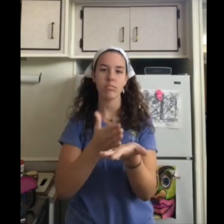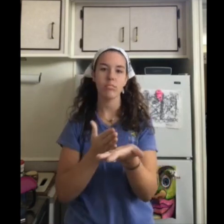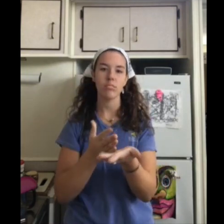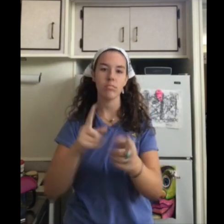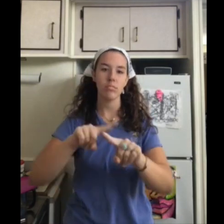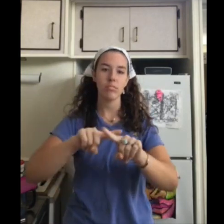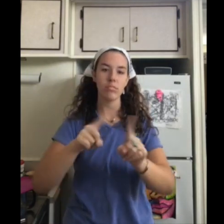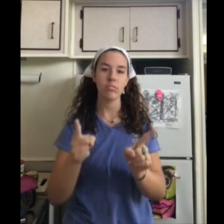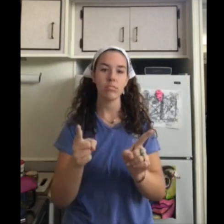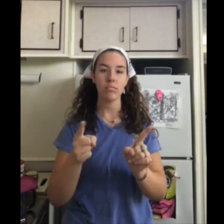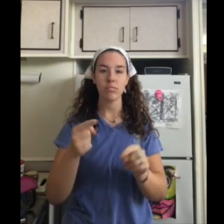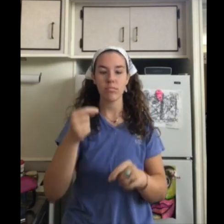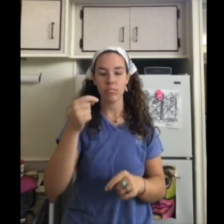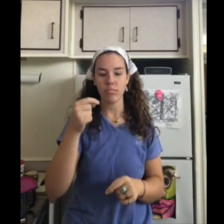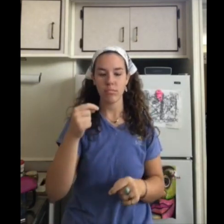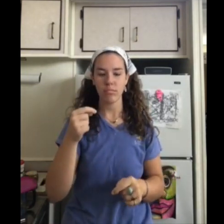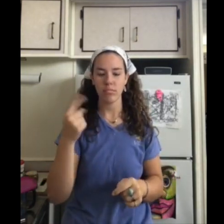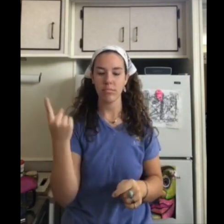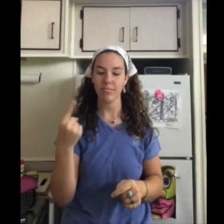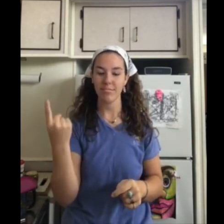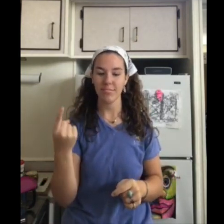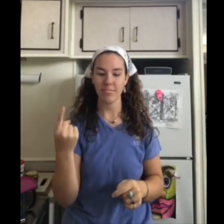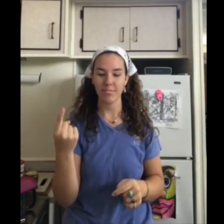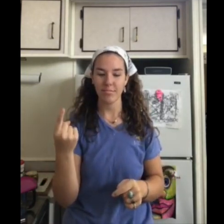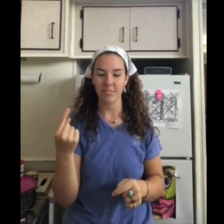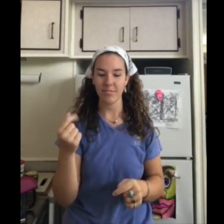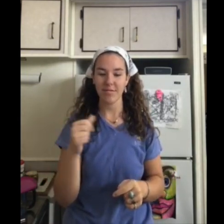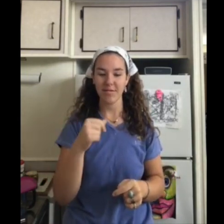Whoa, just for